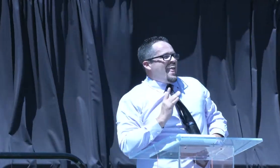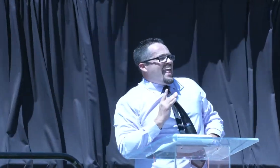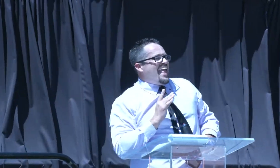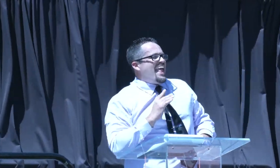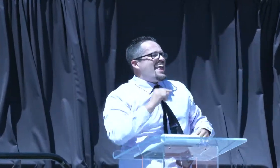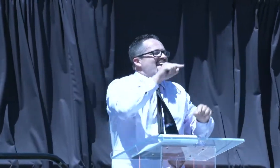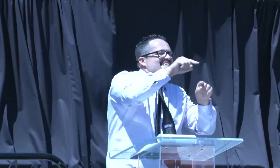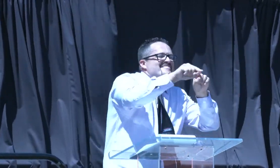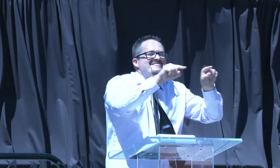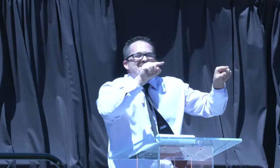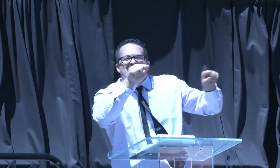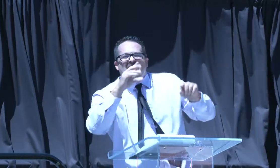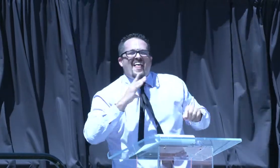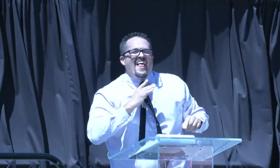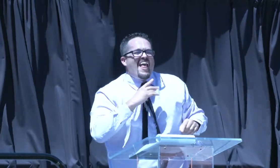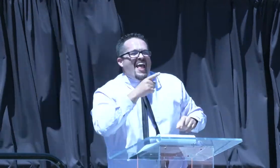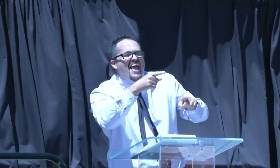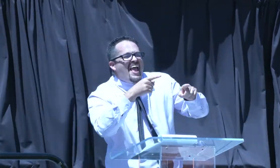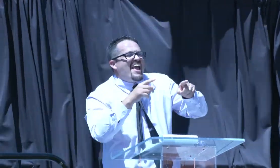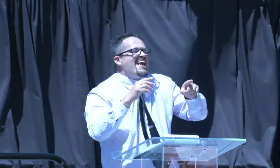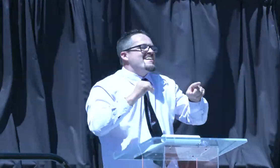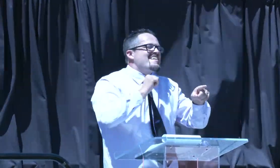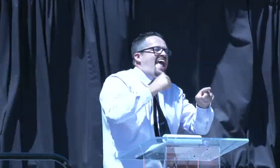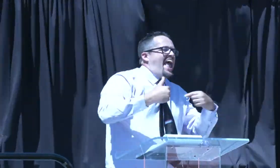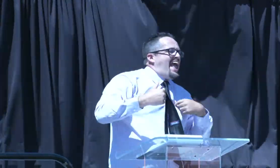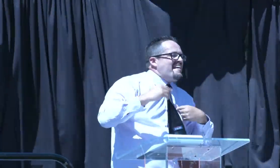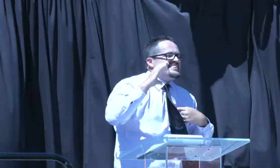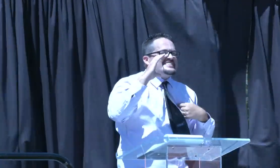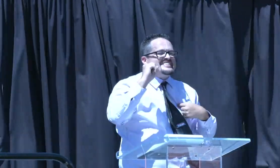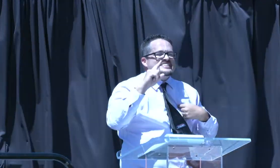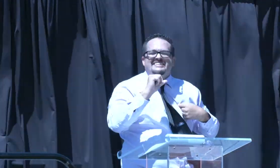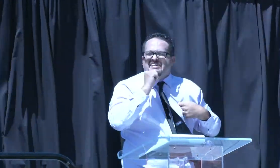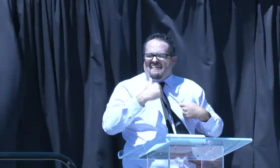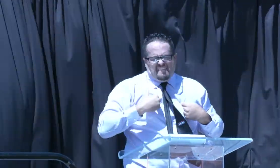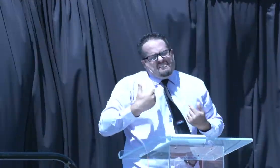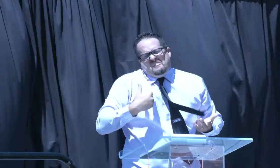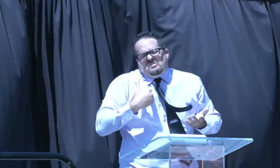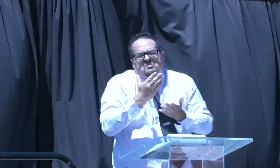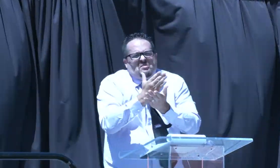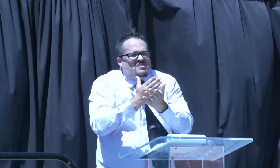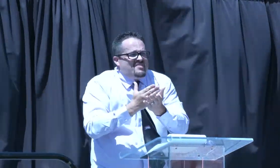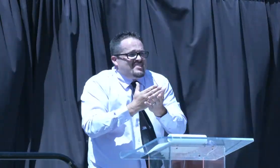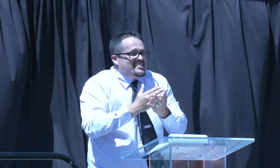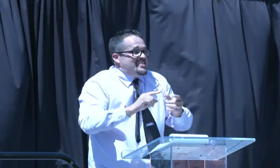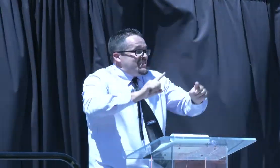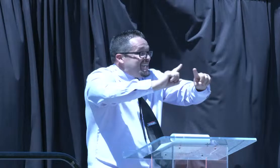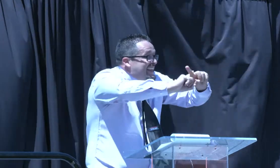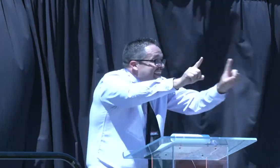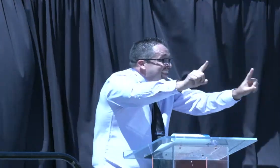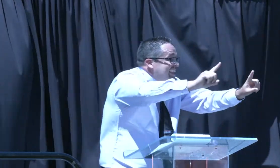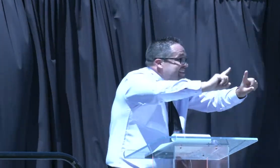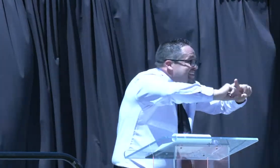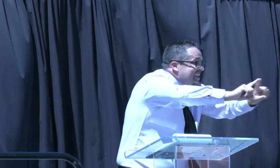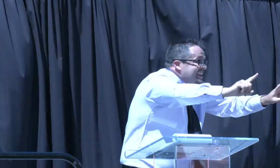Some schools have features or programs that may be better than CSD.